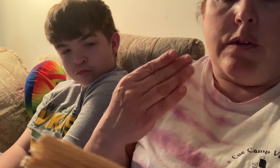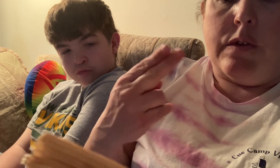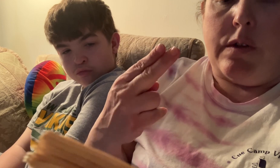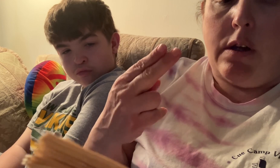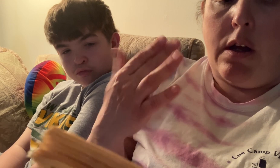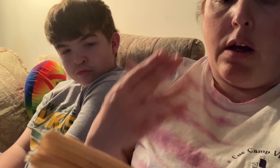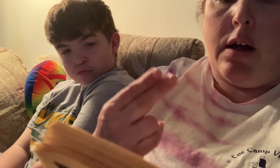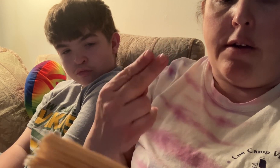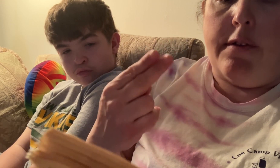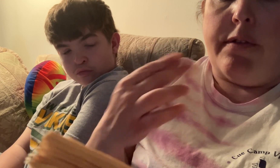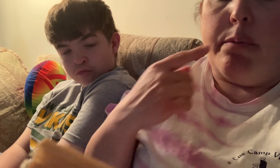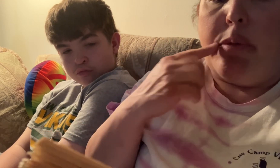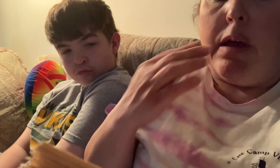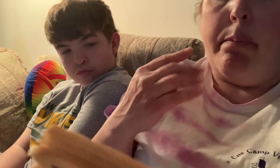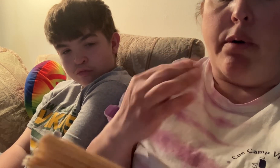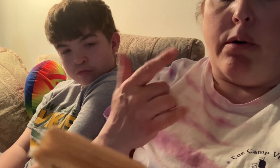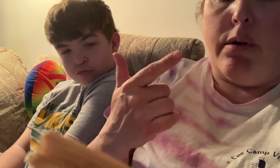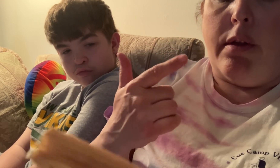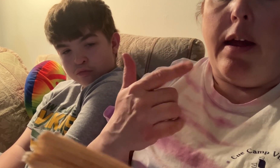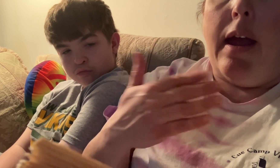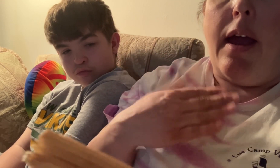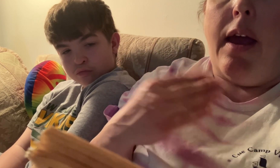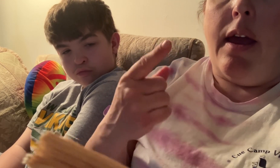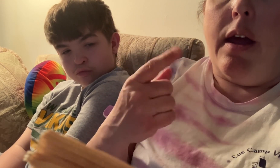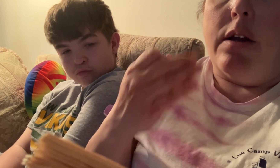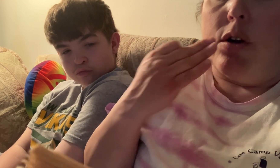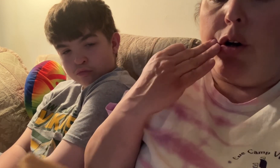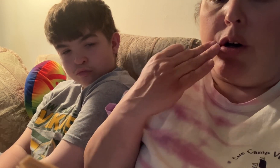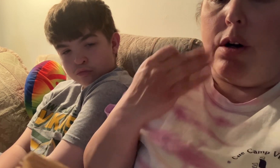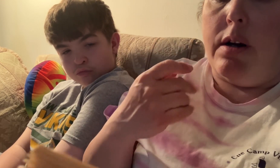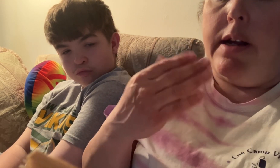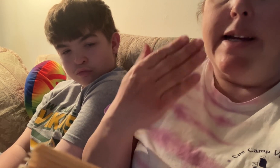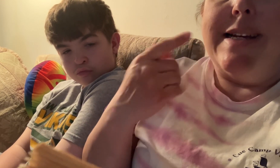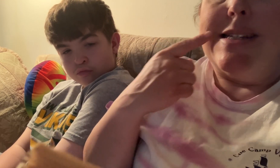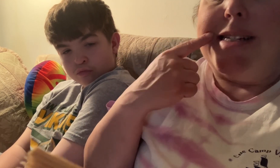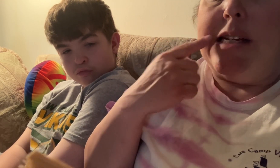opinions of people, and her